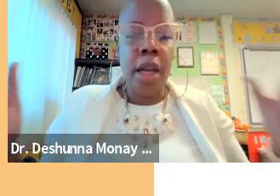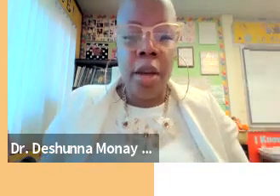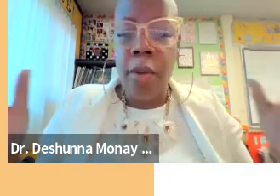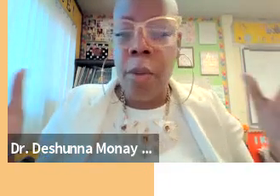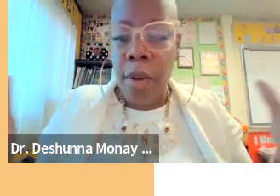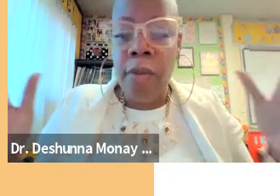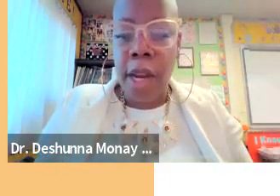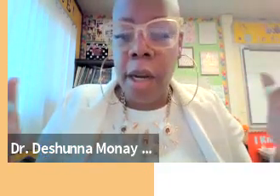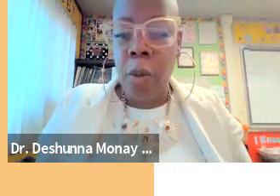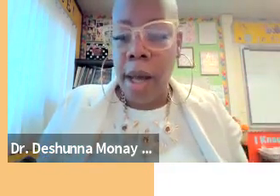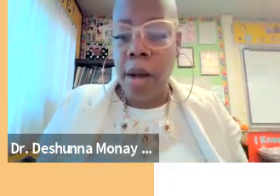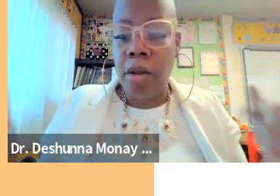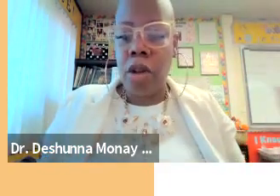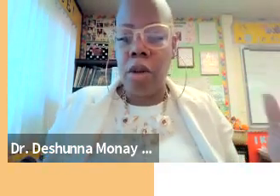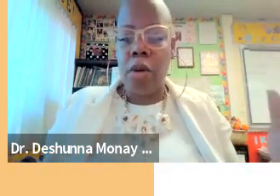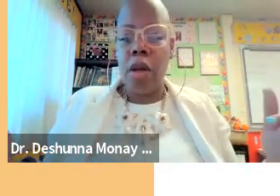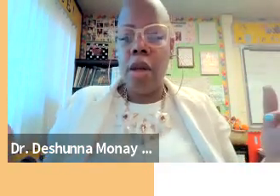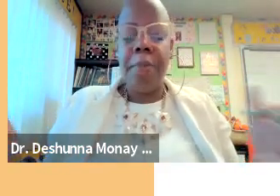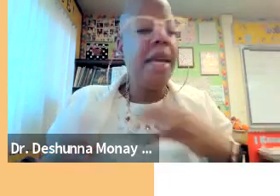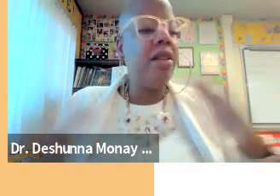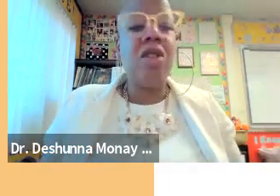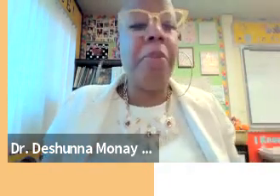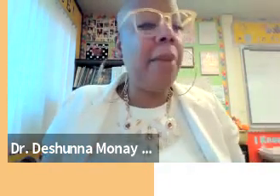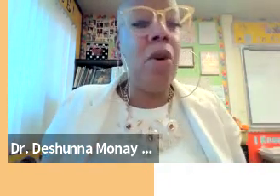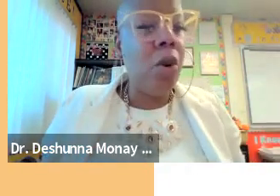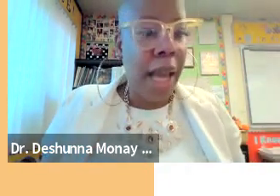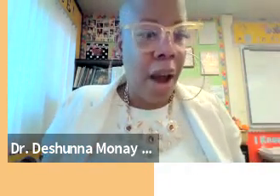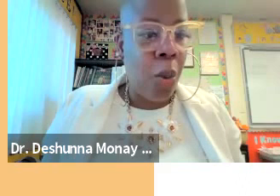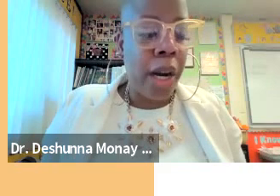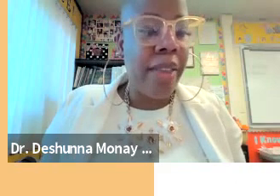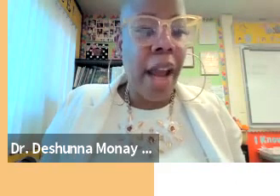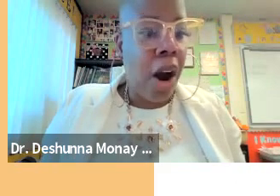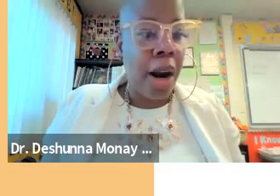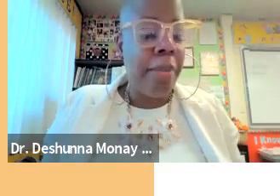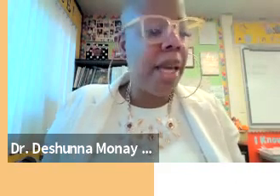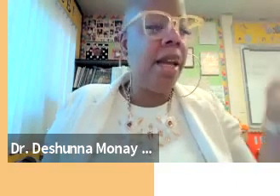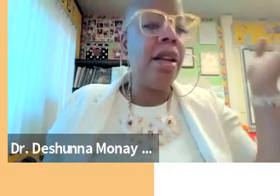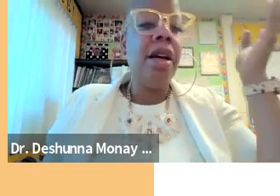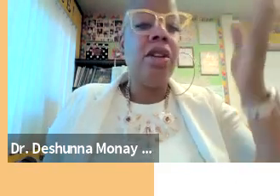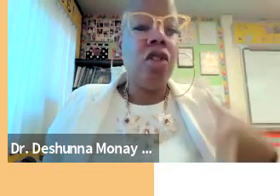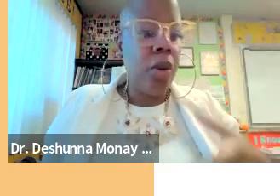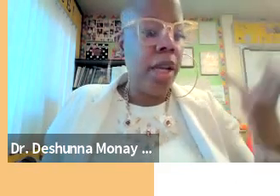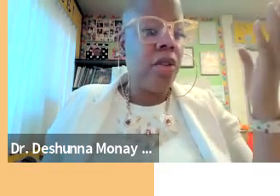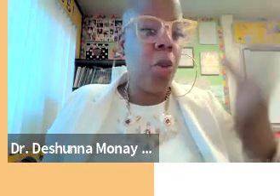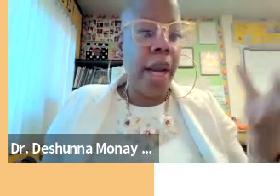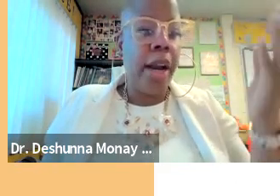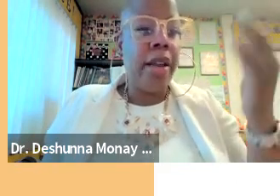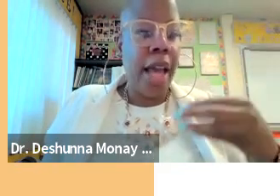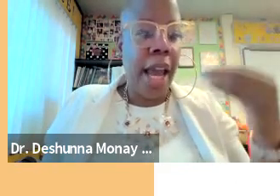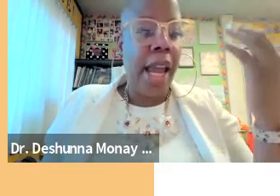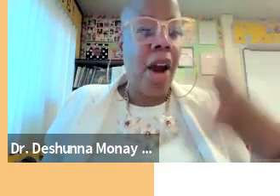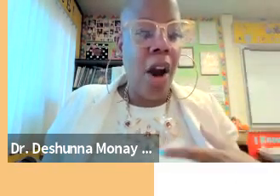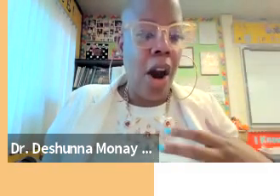we can very well do. Meet people who they are, where they are. Meet students